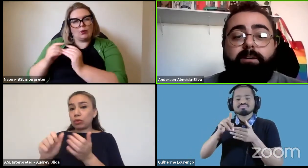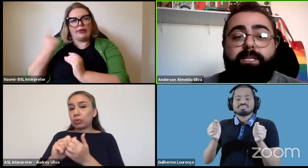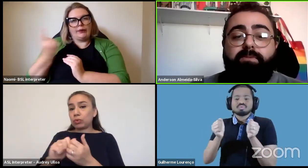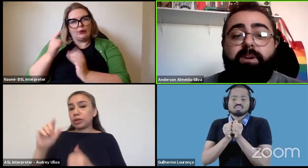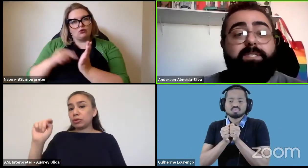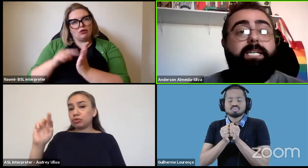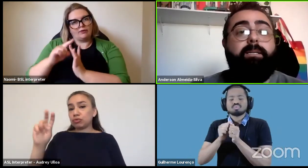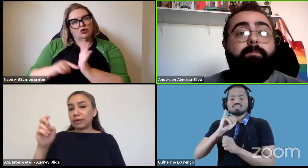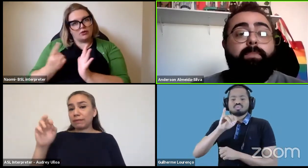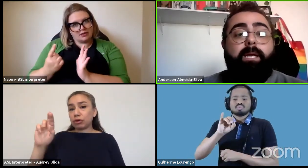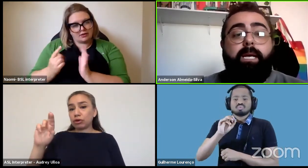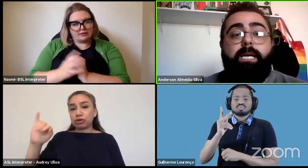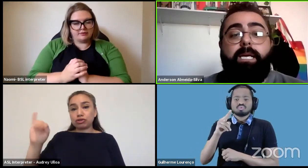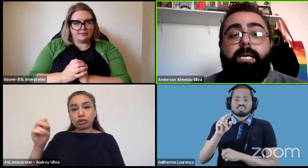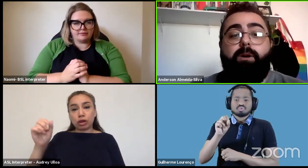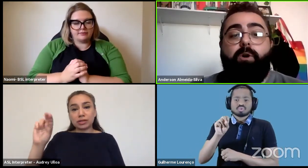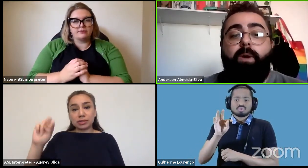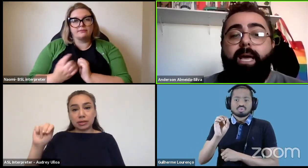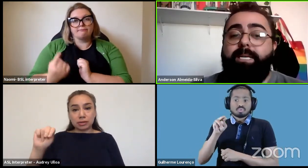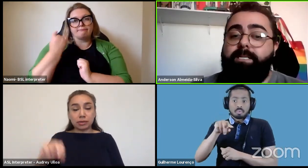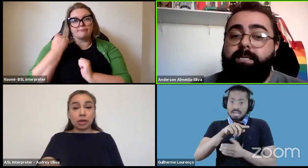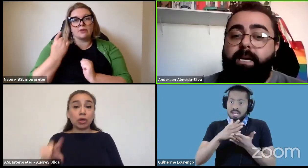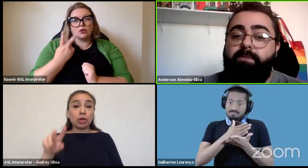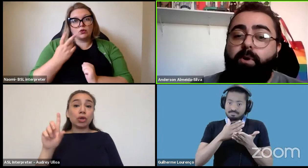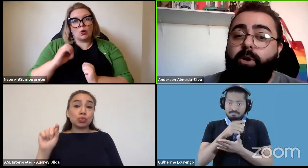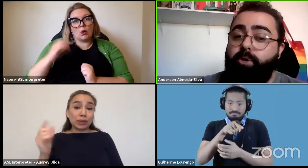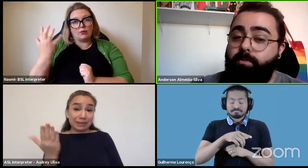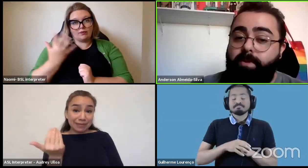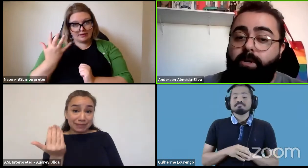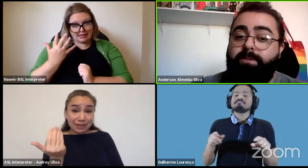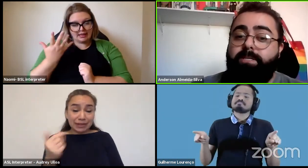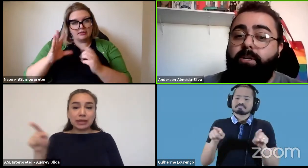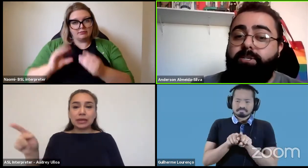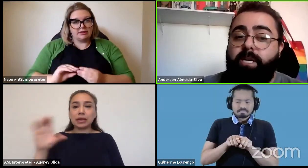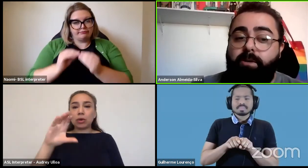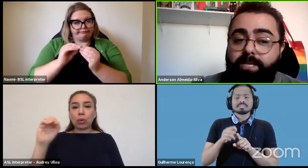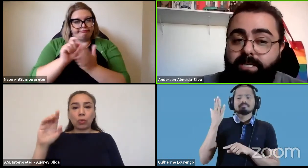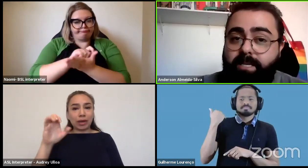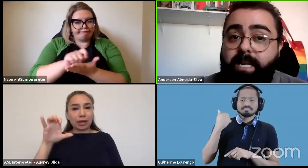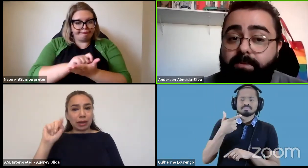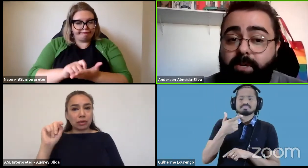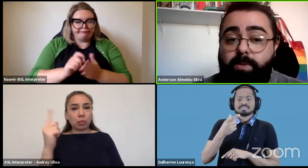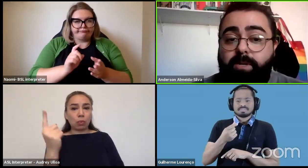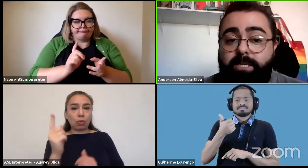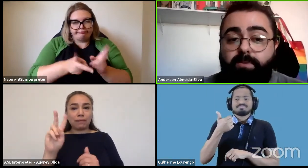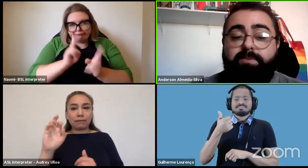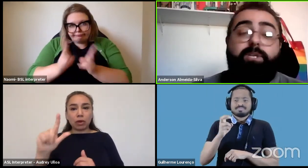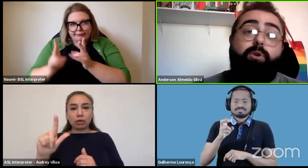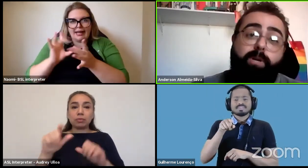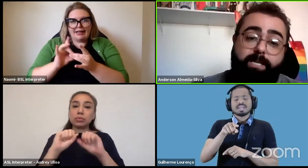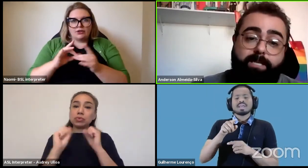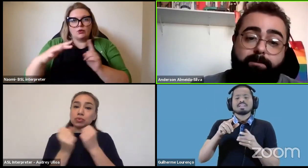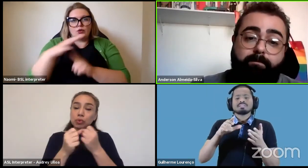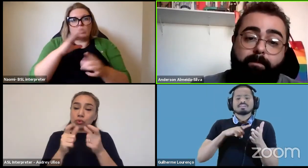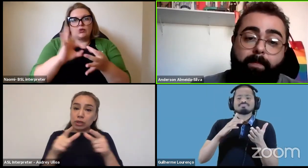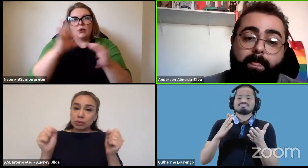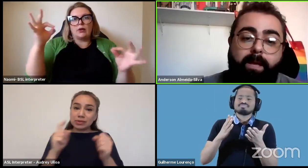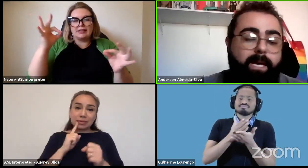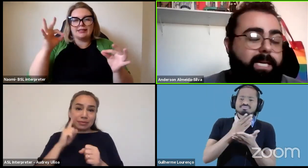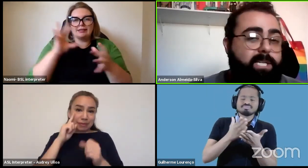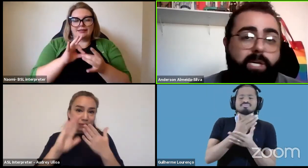in 2015, he co-edited a volume on sociolinguistics and deaf communities with Sue